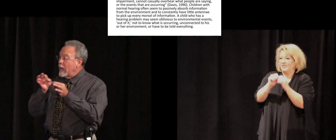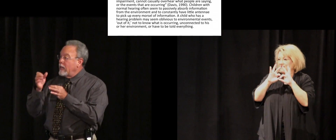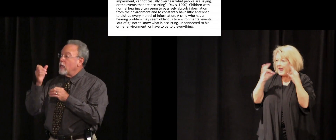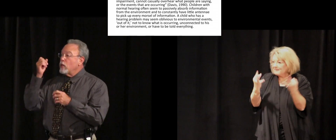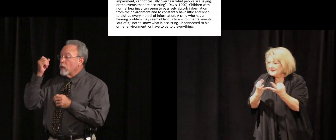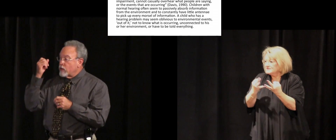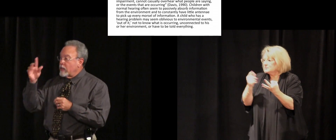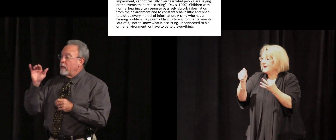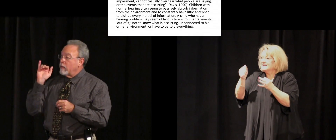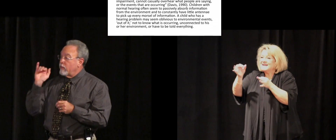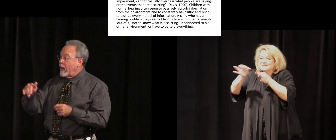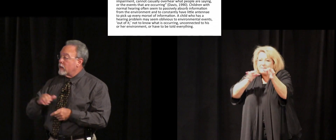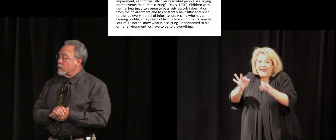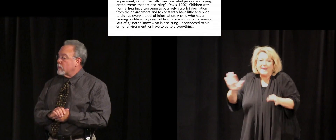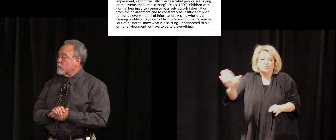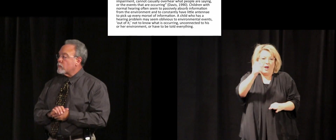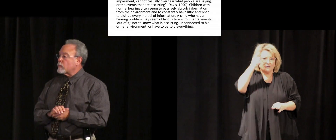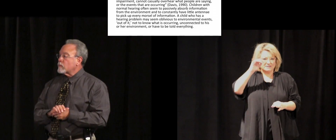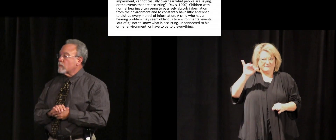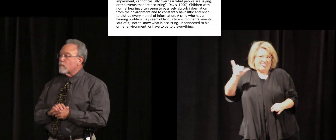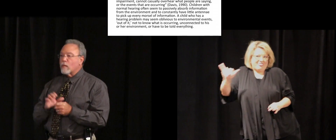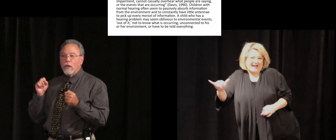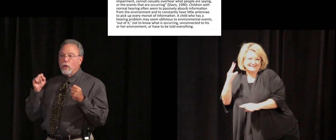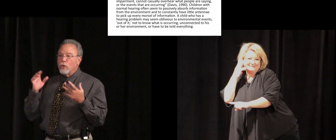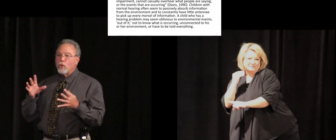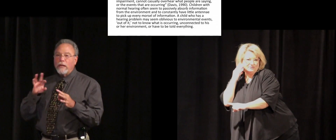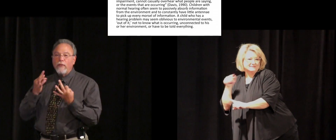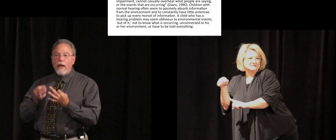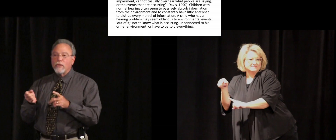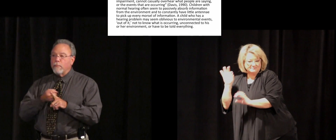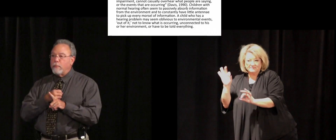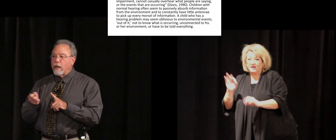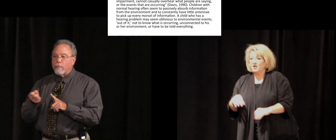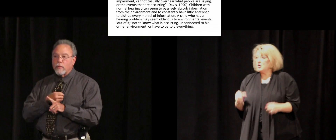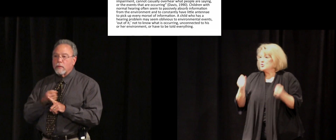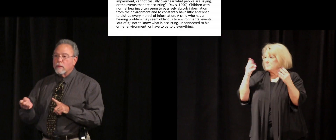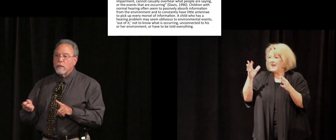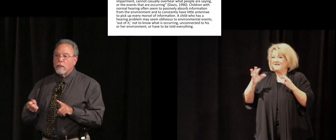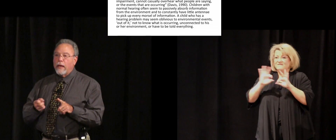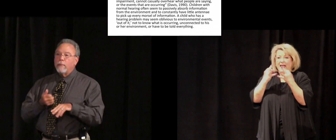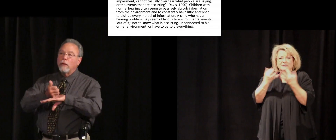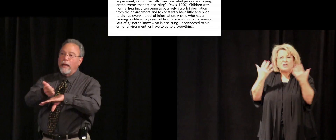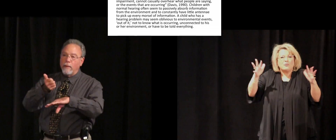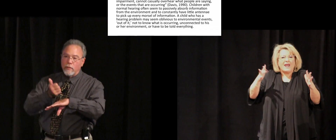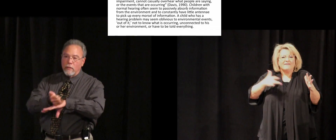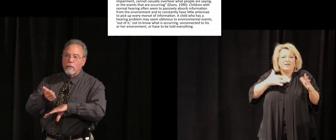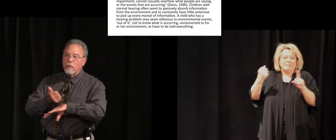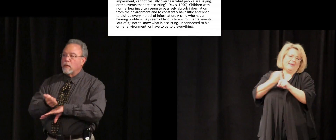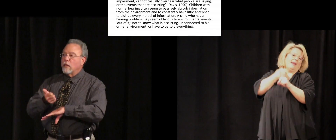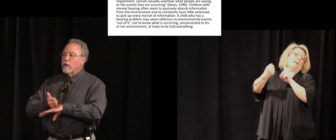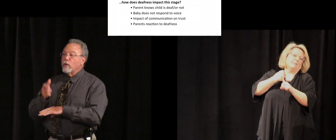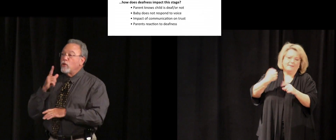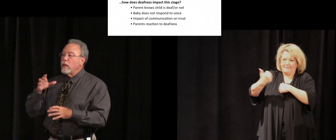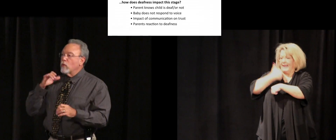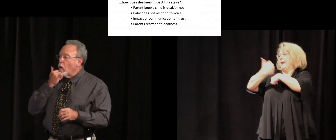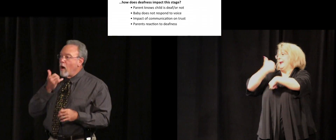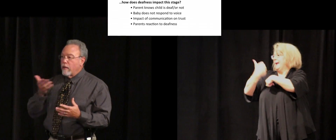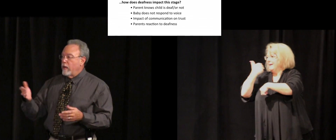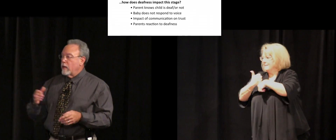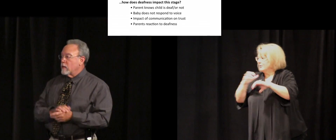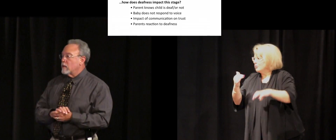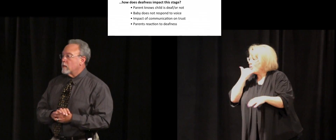parents like that? Anybody like that themselves? Yeah, of course, of course. You